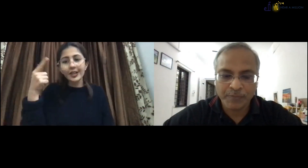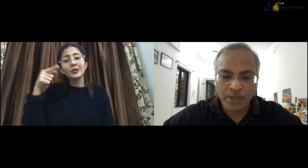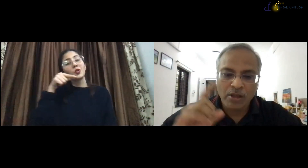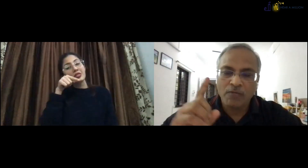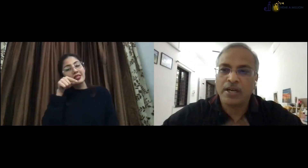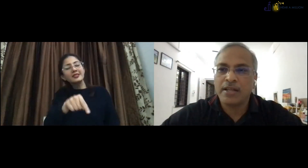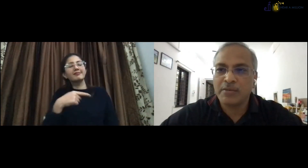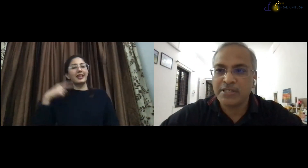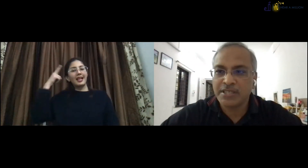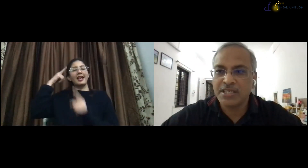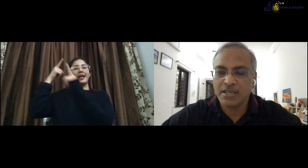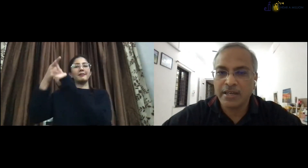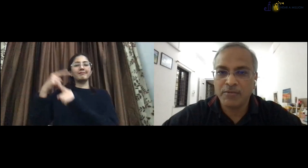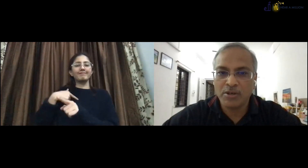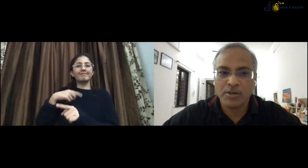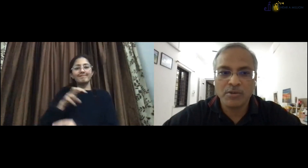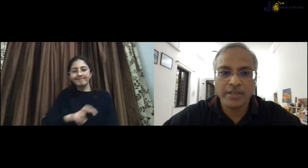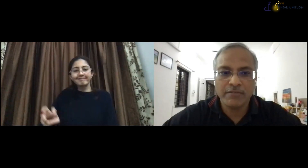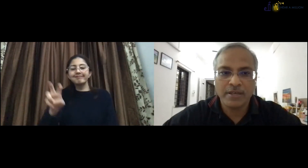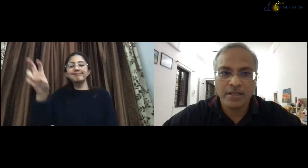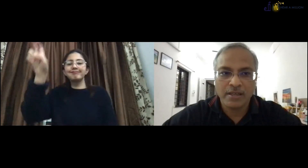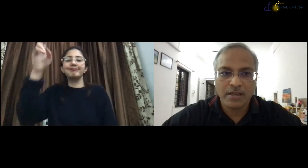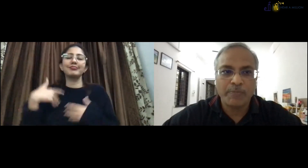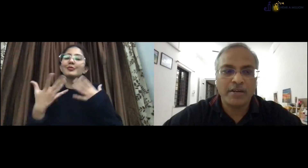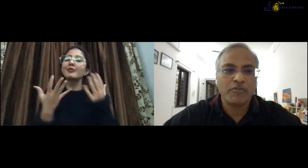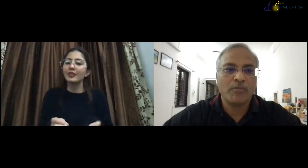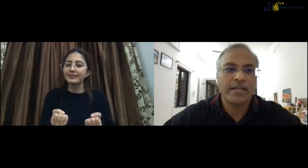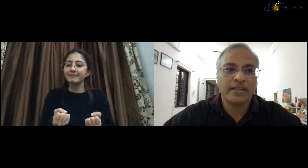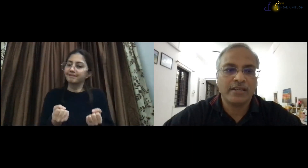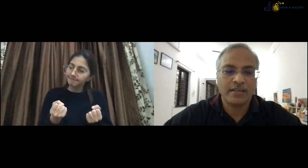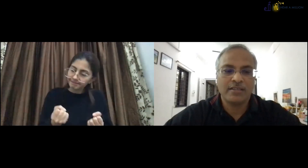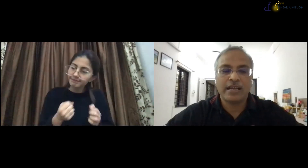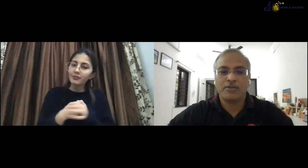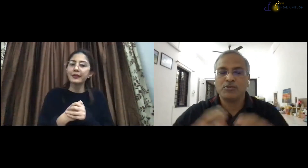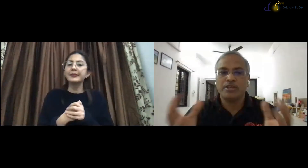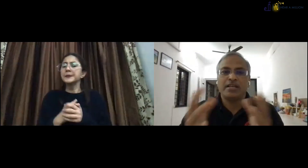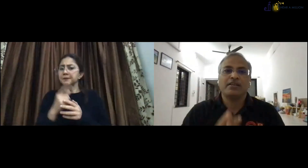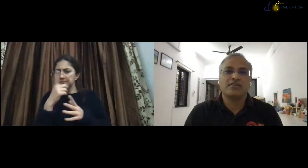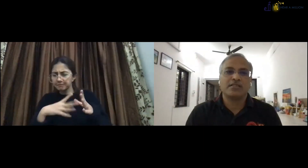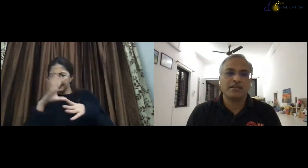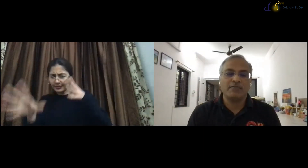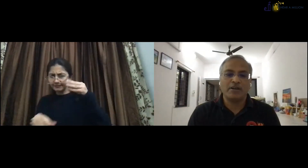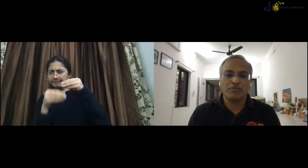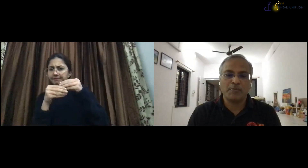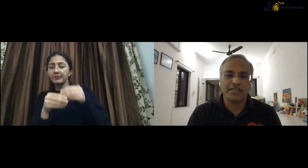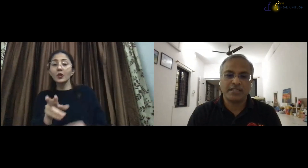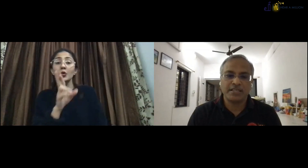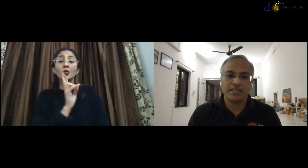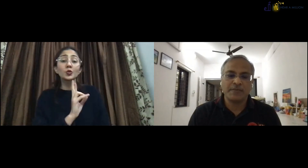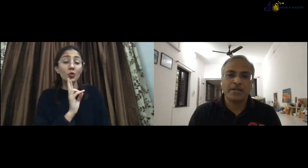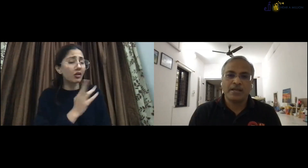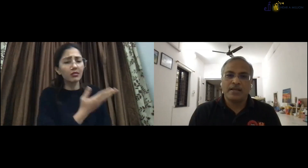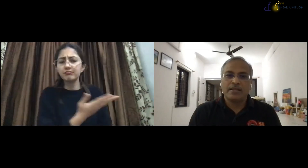further. One other message I wanted to leave, apart from, I think, thank you, Sunil, I think such a